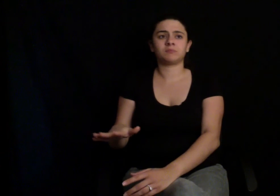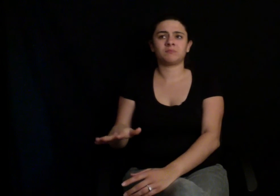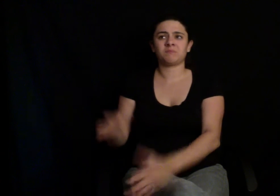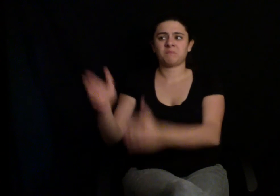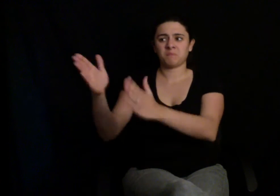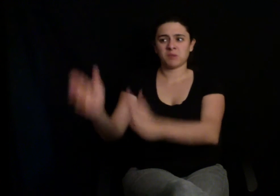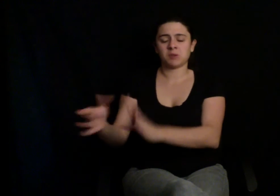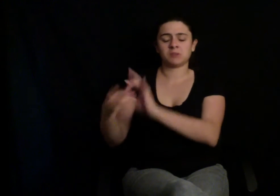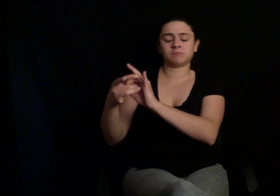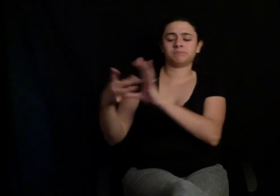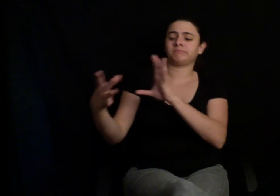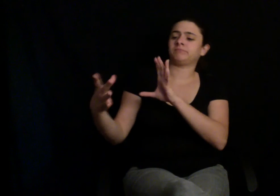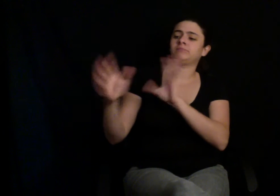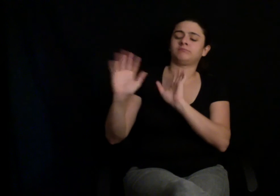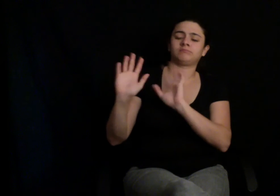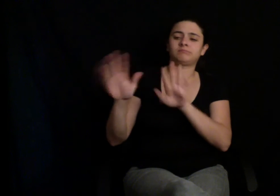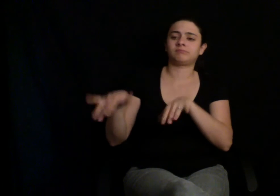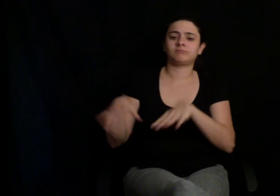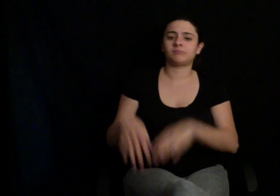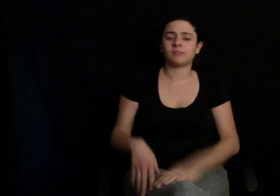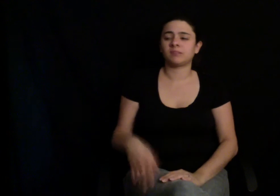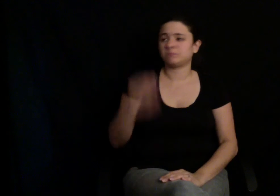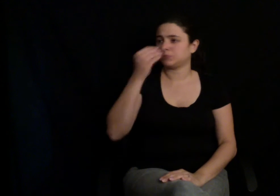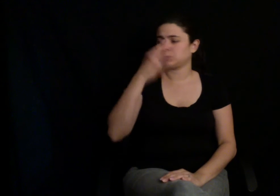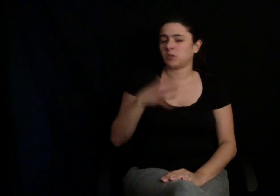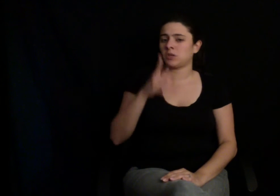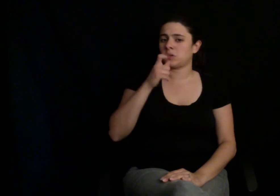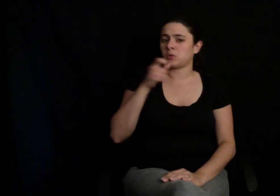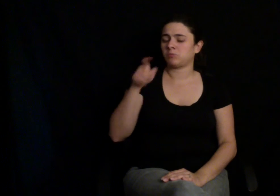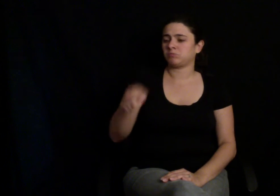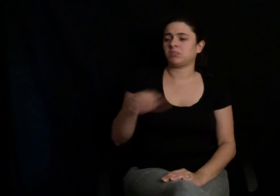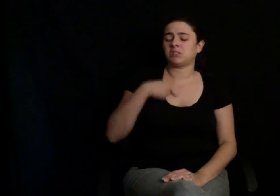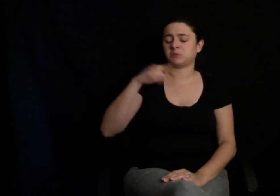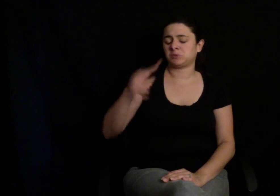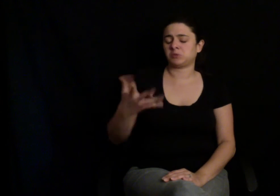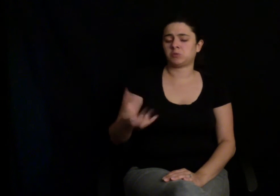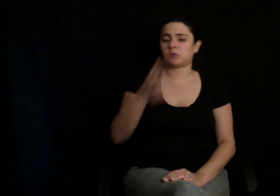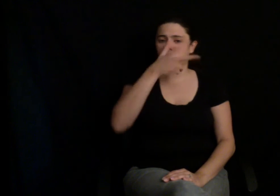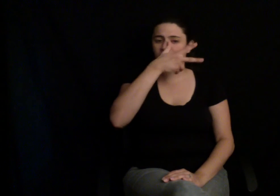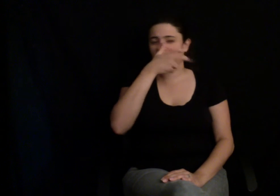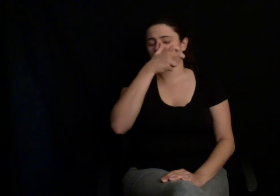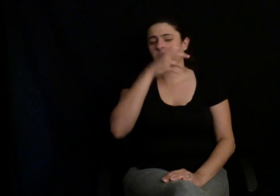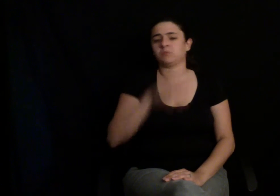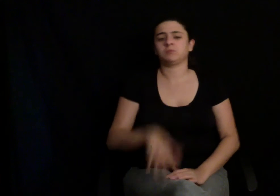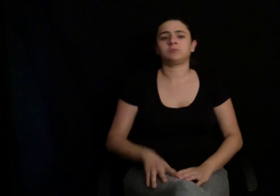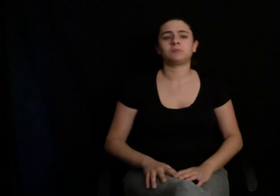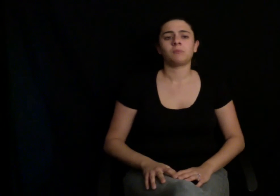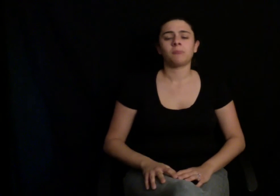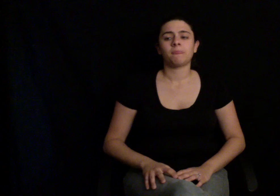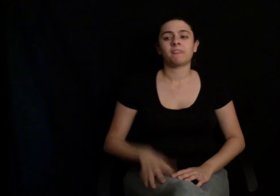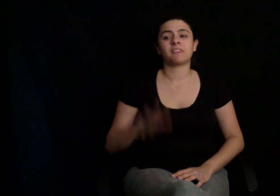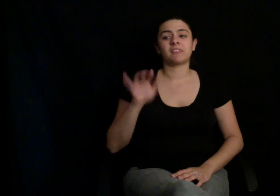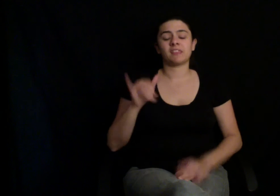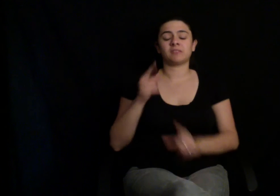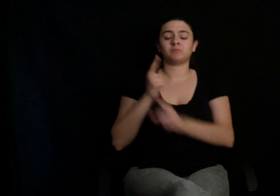mean, to an extent, I didn't really care who was there. I just wanted to get off. And it wasn't right. And naturally, if you